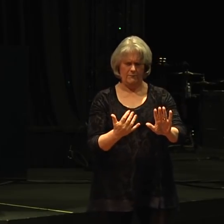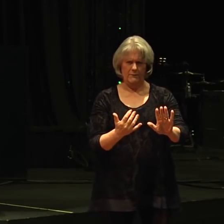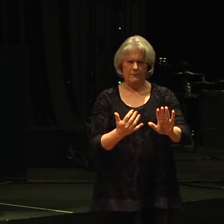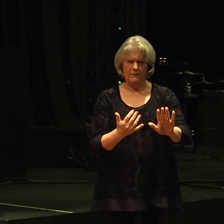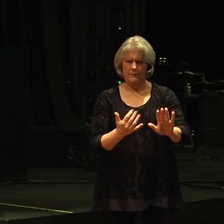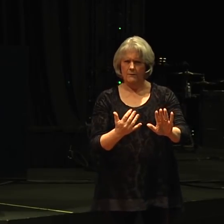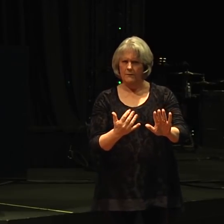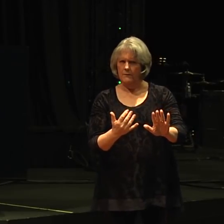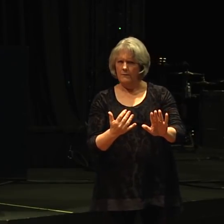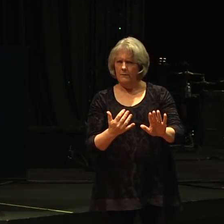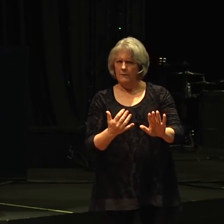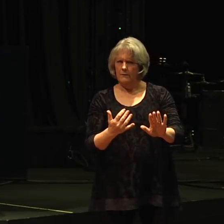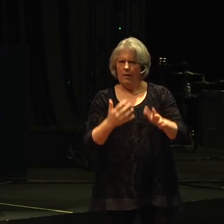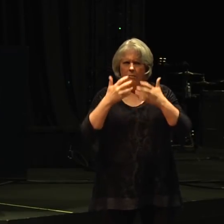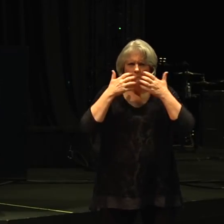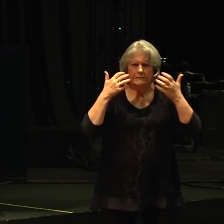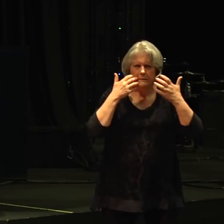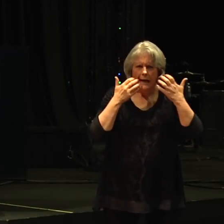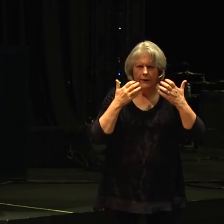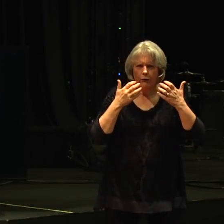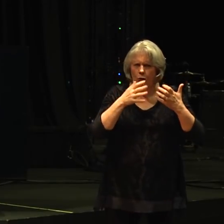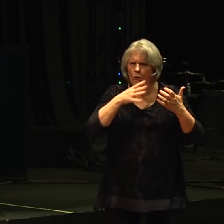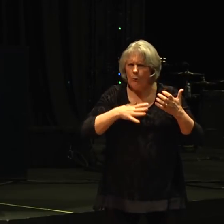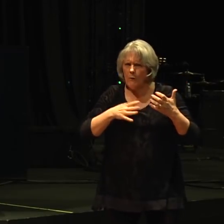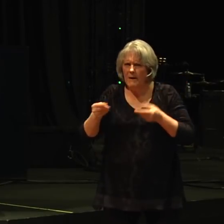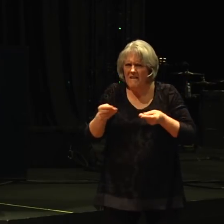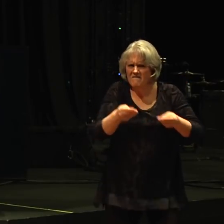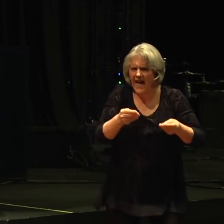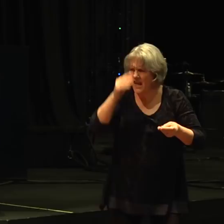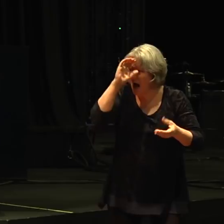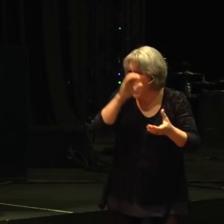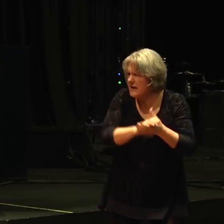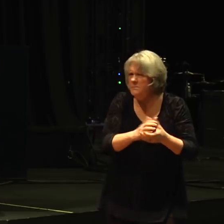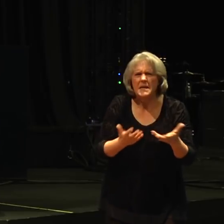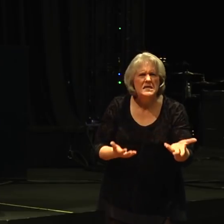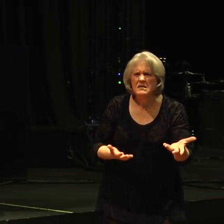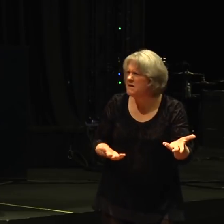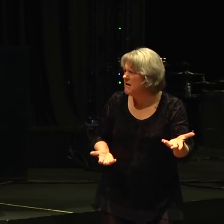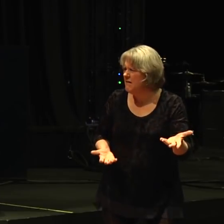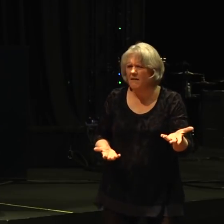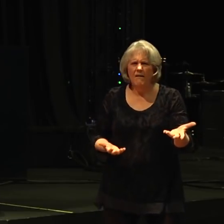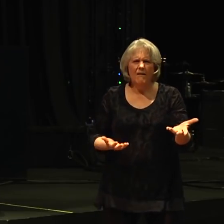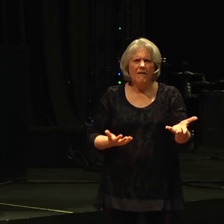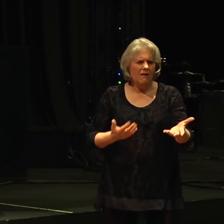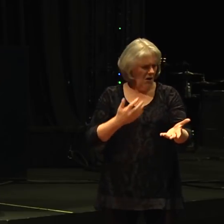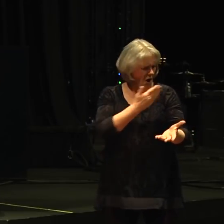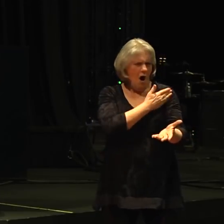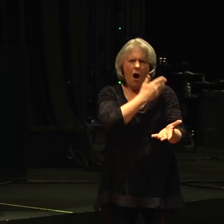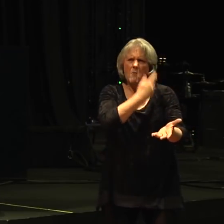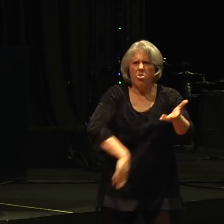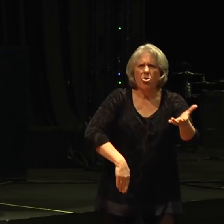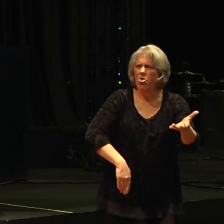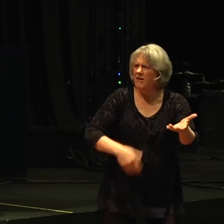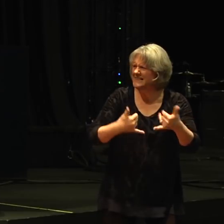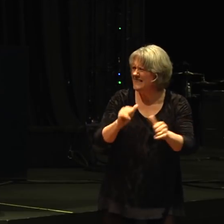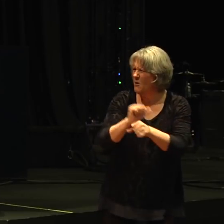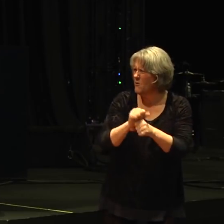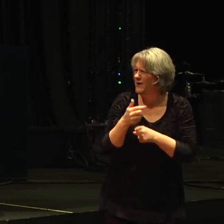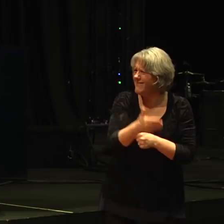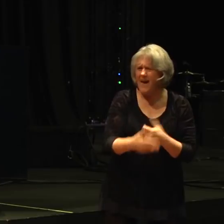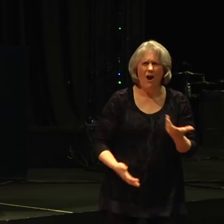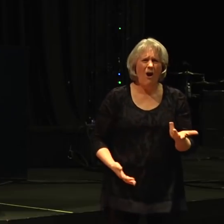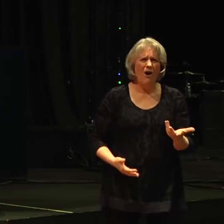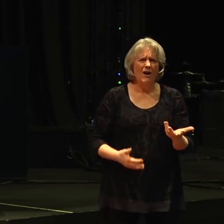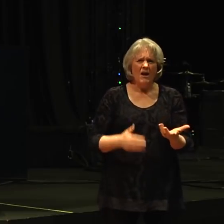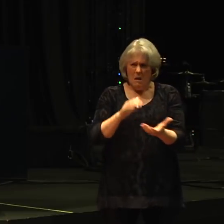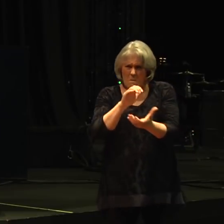Wait, so she fed her husband to tigers? Wait, so her arm was bitten off by a tiger and she still works there? Wait, so this guy is married to 10